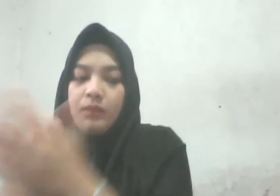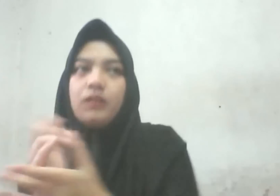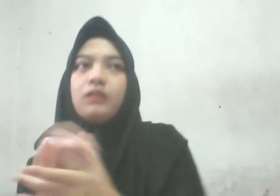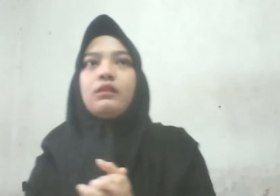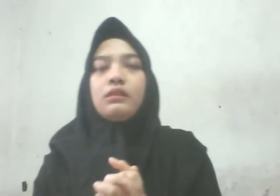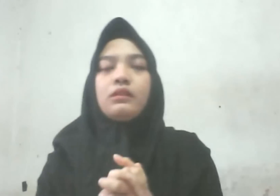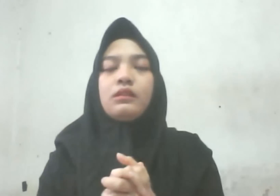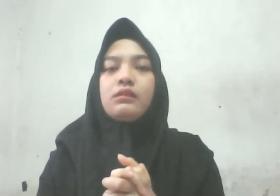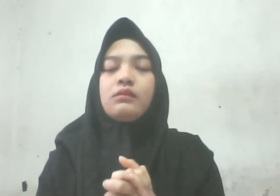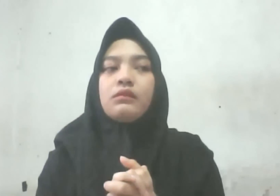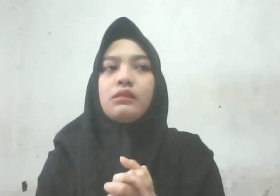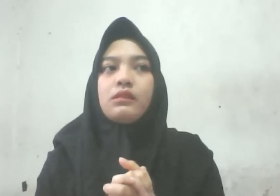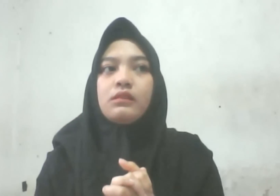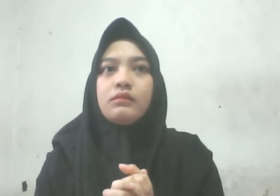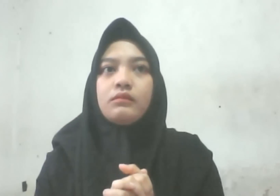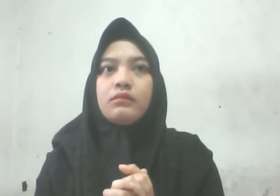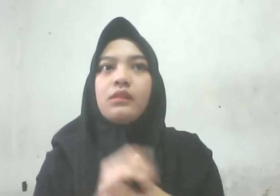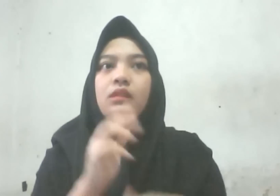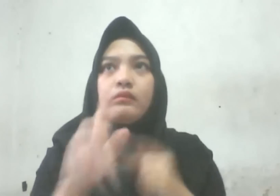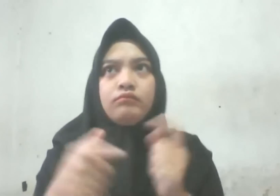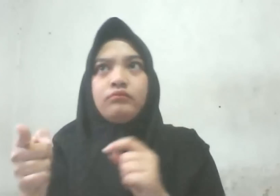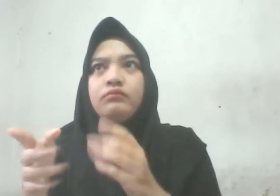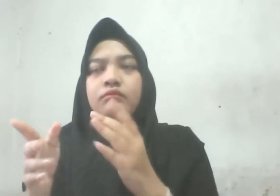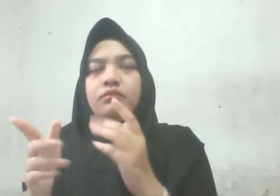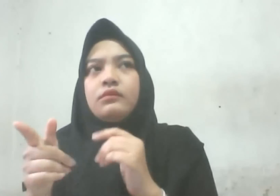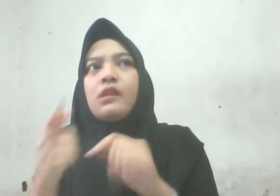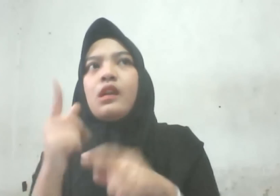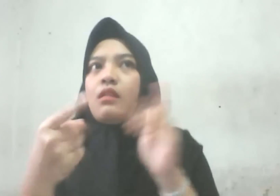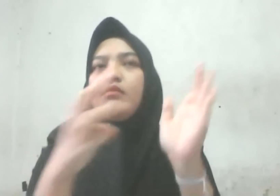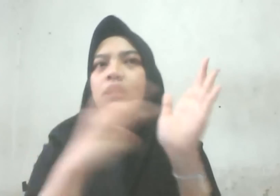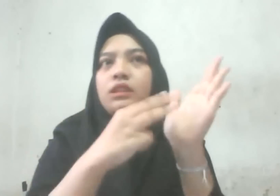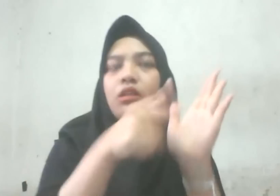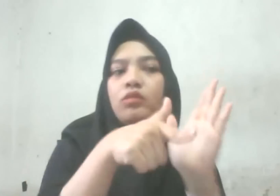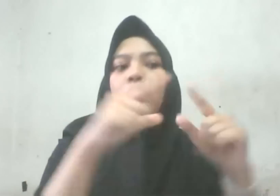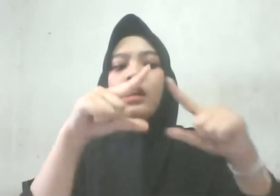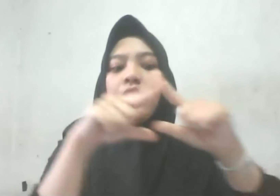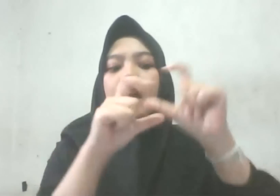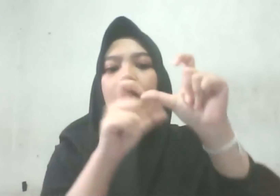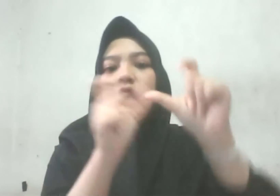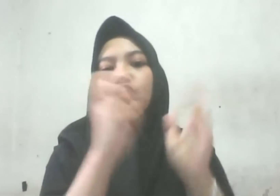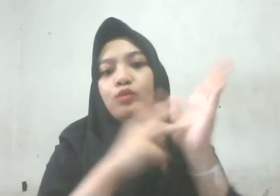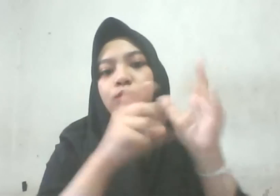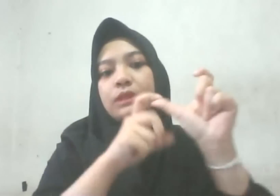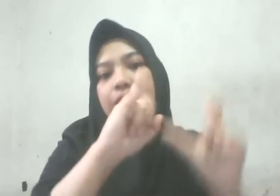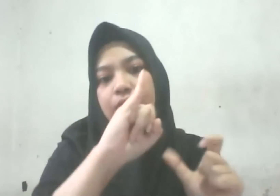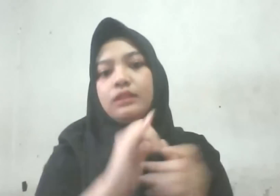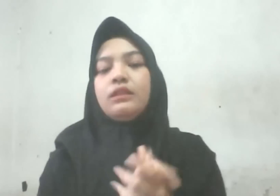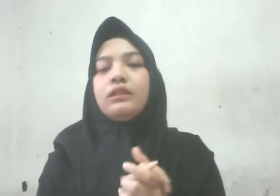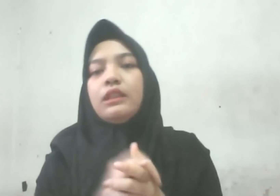perspective, the problem is a social, a cultural, a